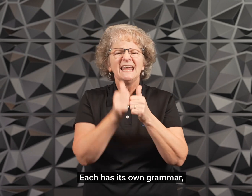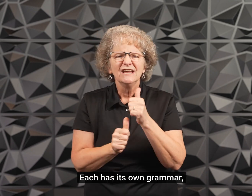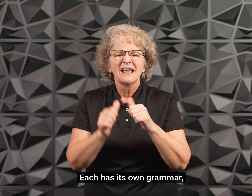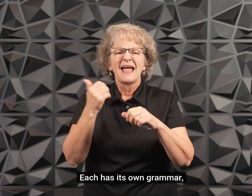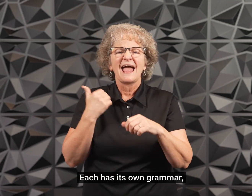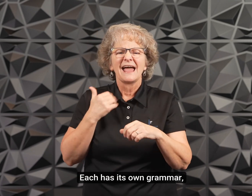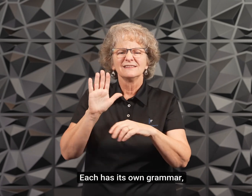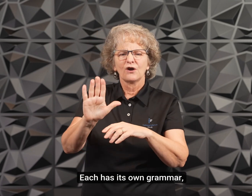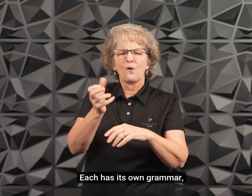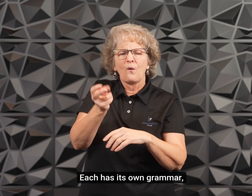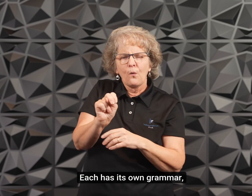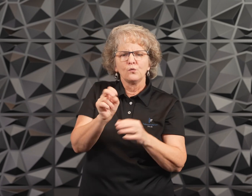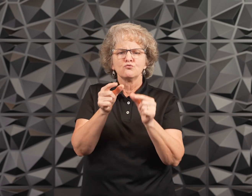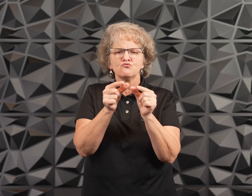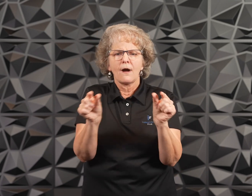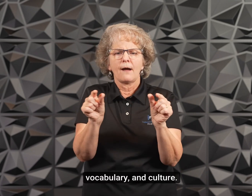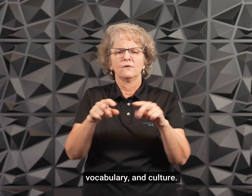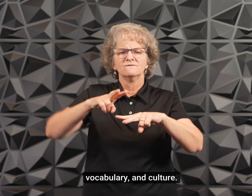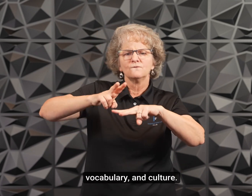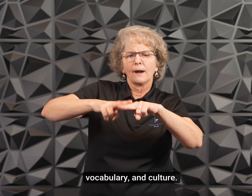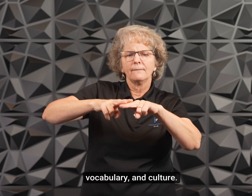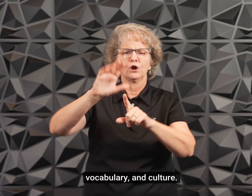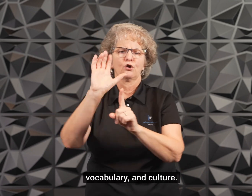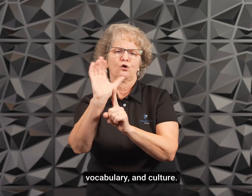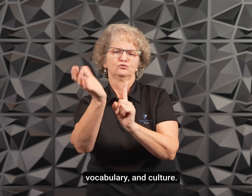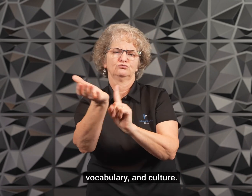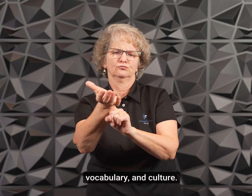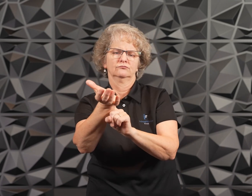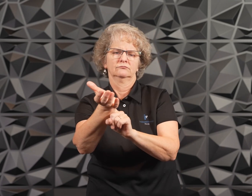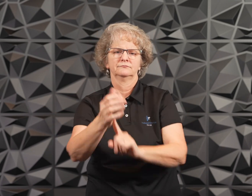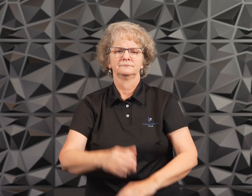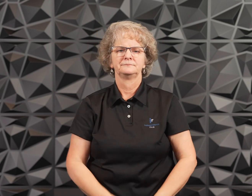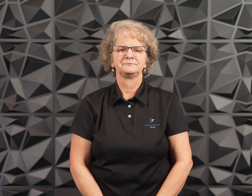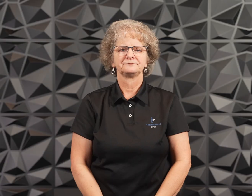Each has its own grammar, vocabulary, and culture.